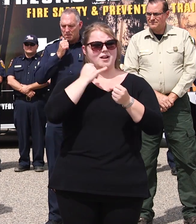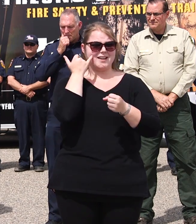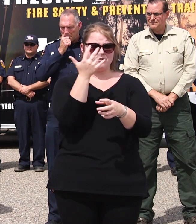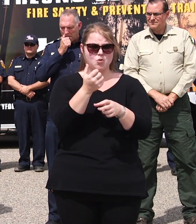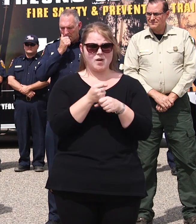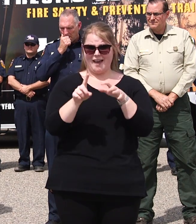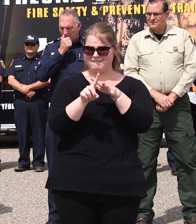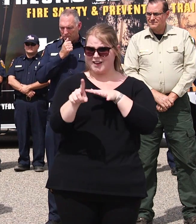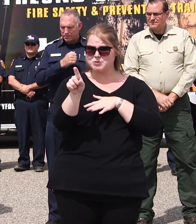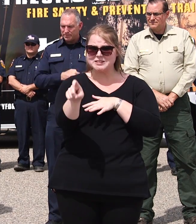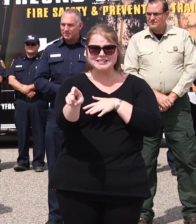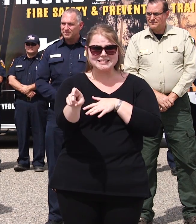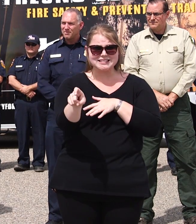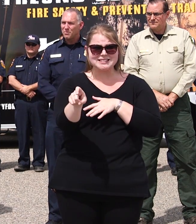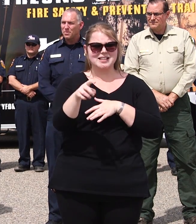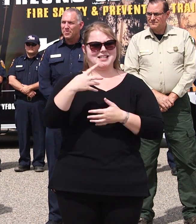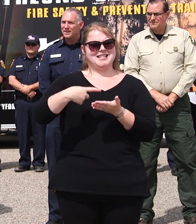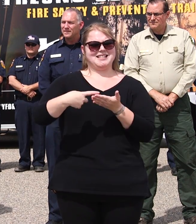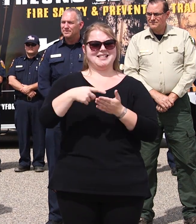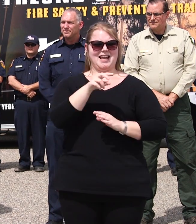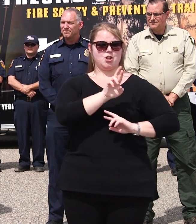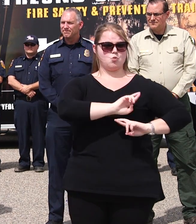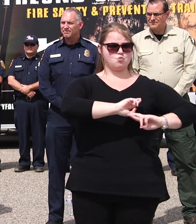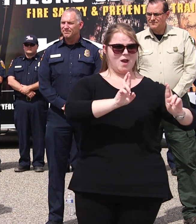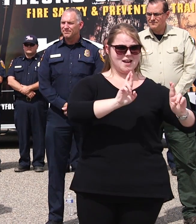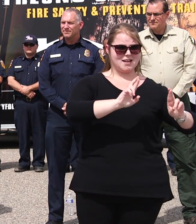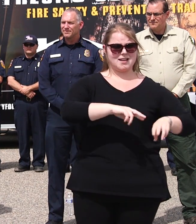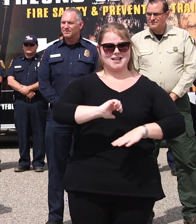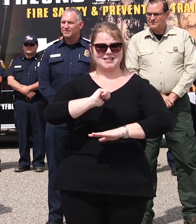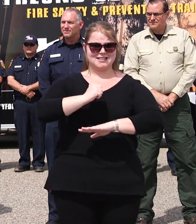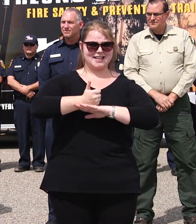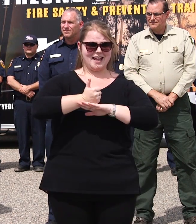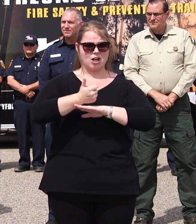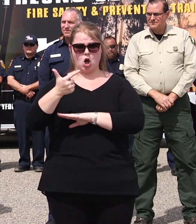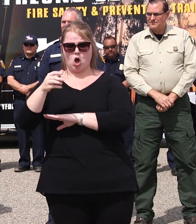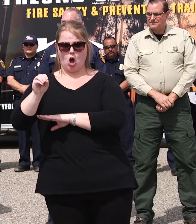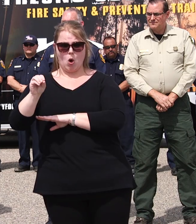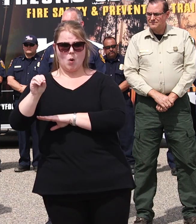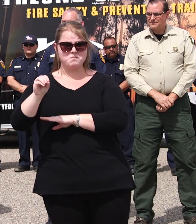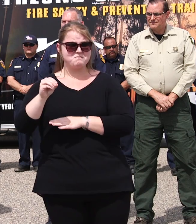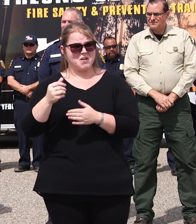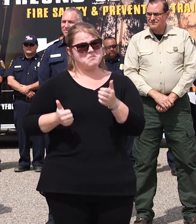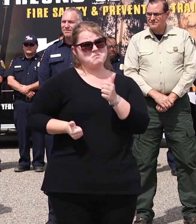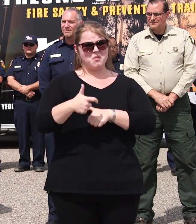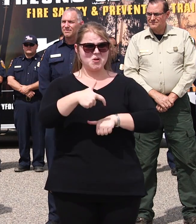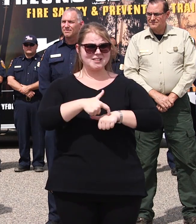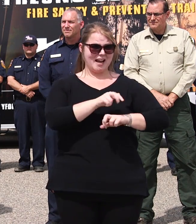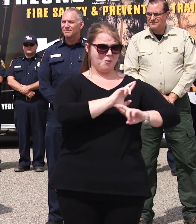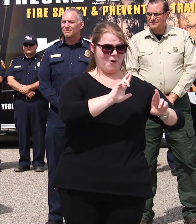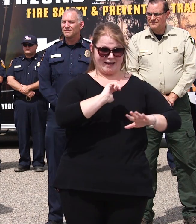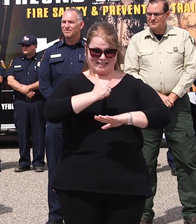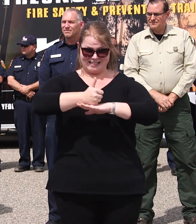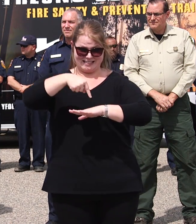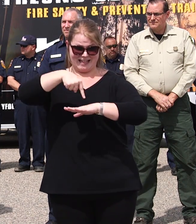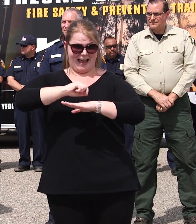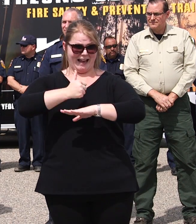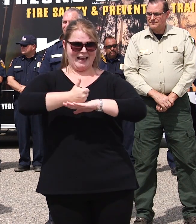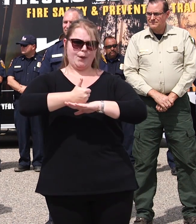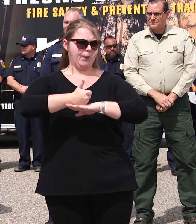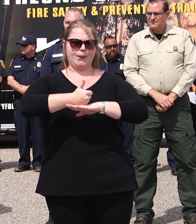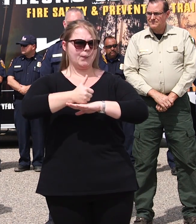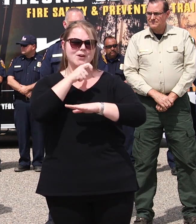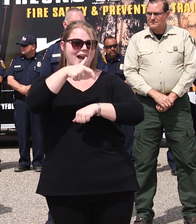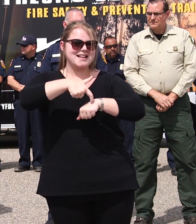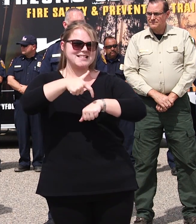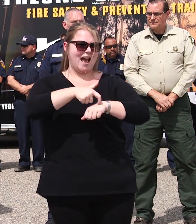order, we talk about ready, set, go. In many cases, it's ready, go. We don't have time, or you won't have time to really